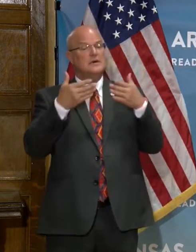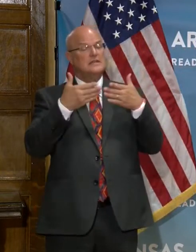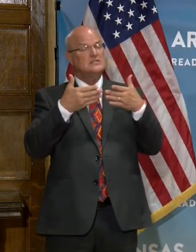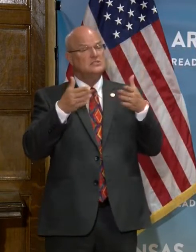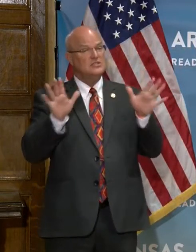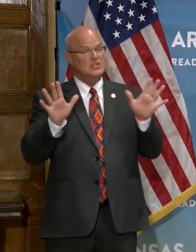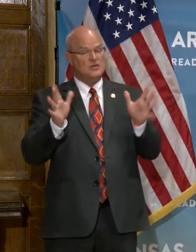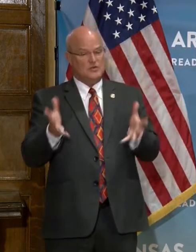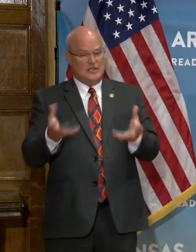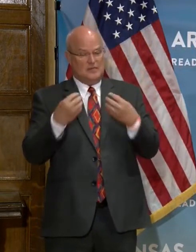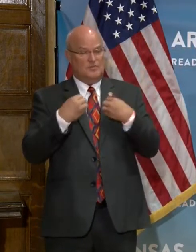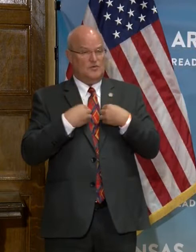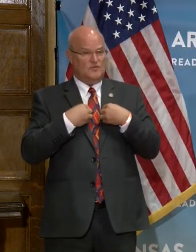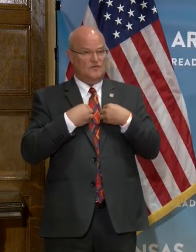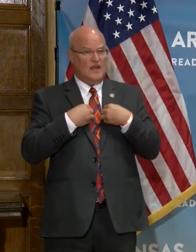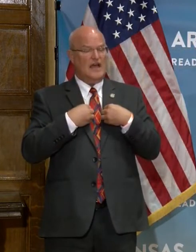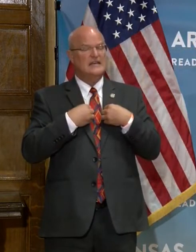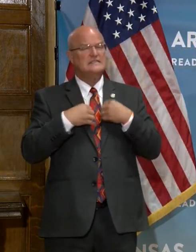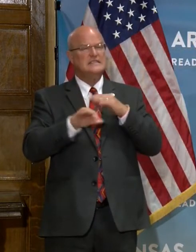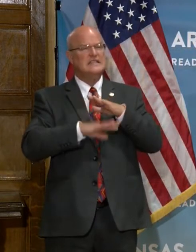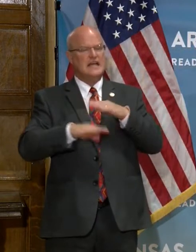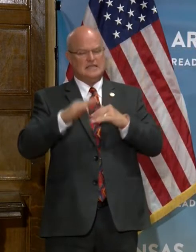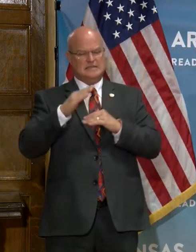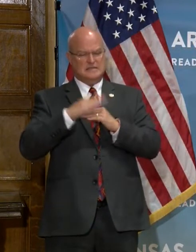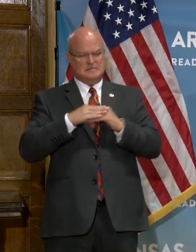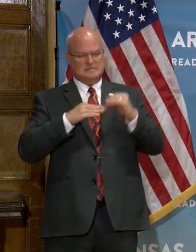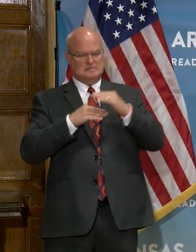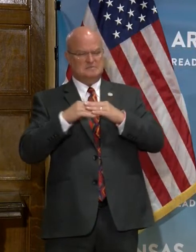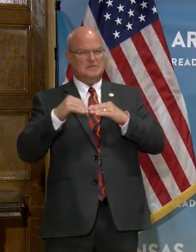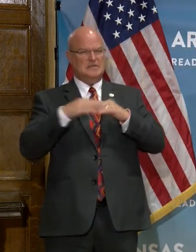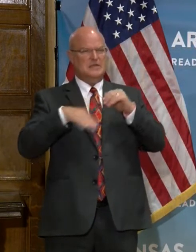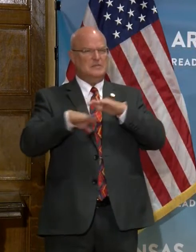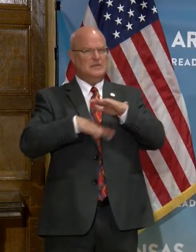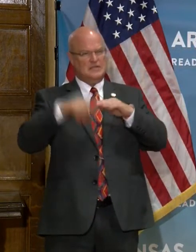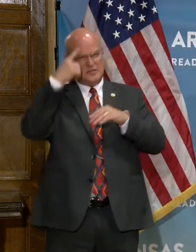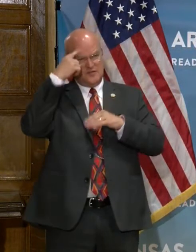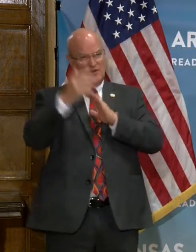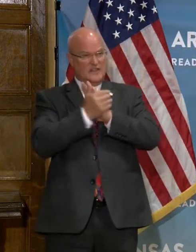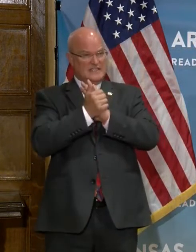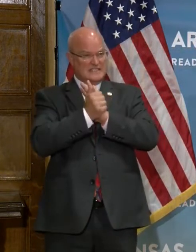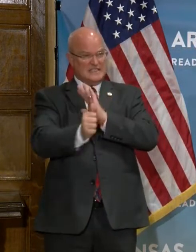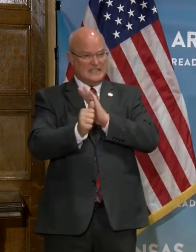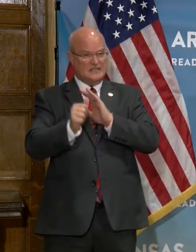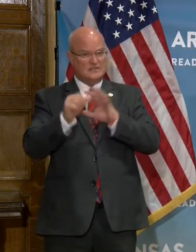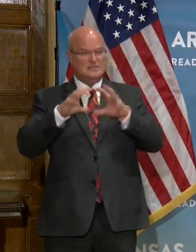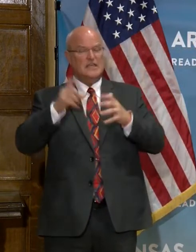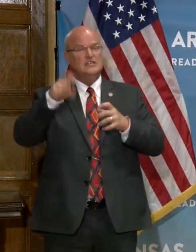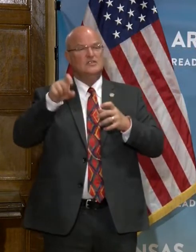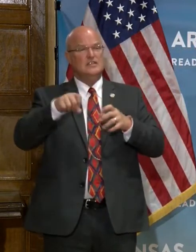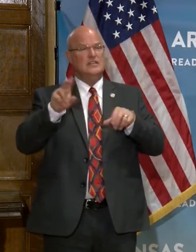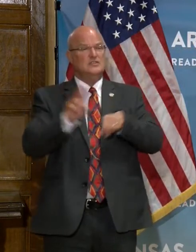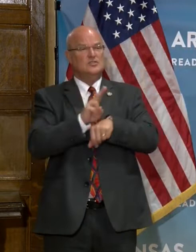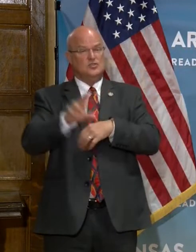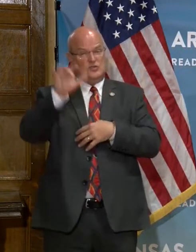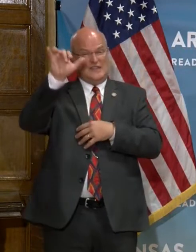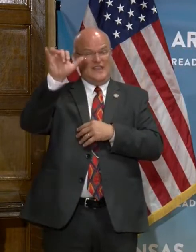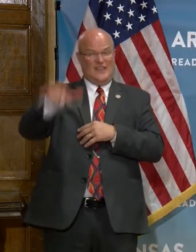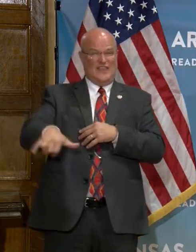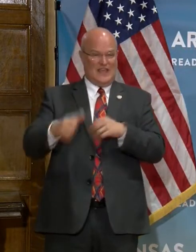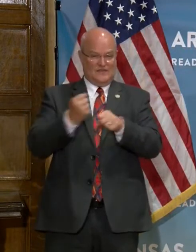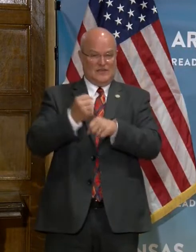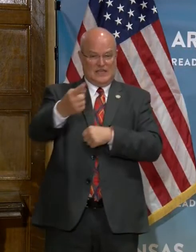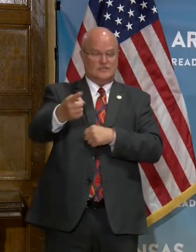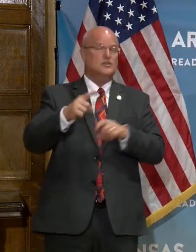Generally, it provides kind of a building block basis for the skill sets that you would need to execute there. What